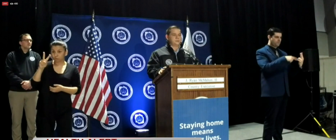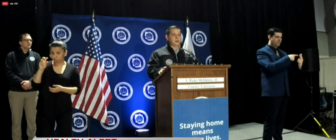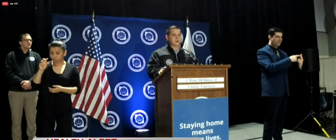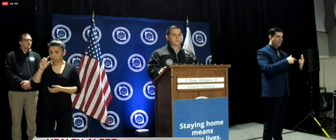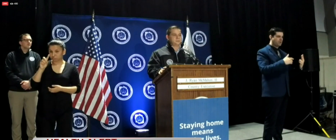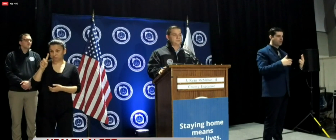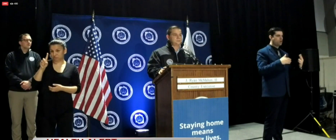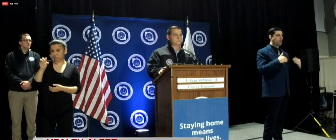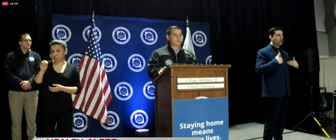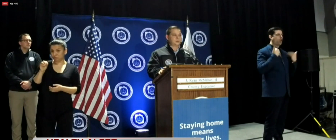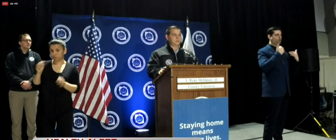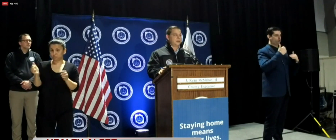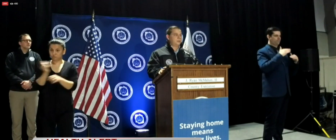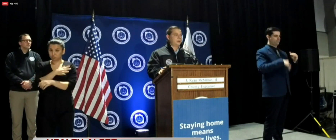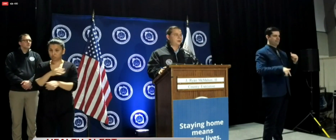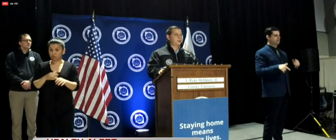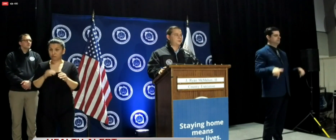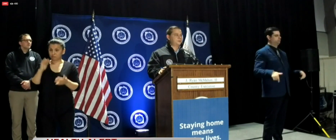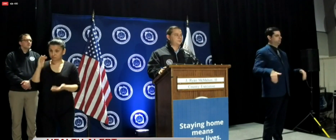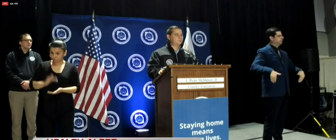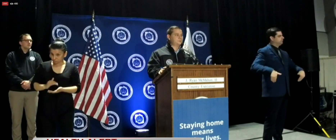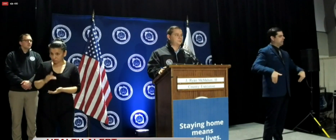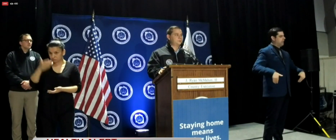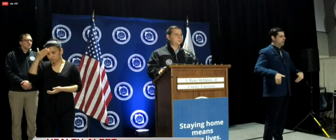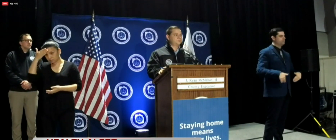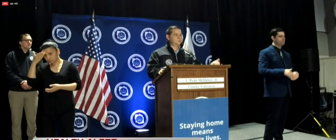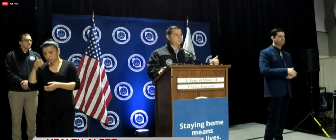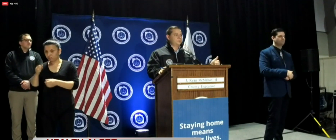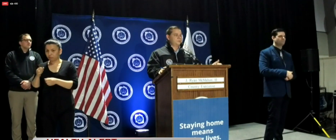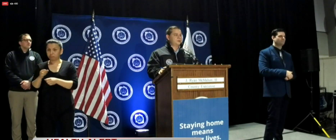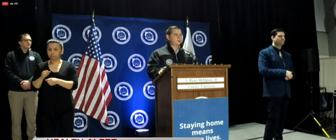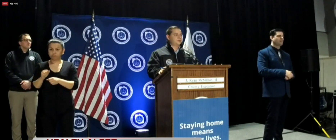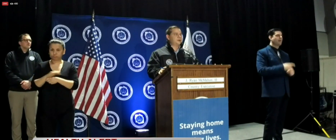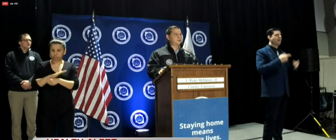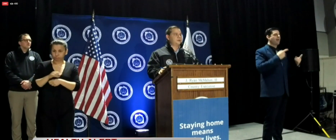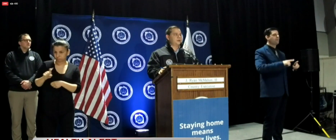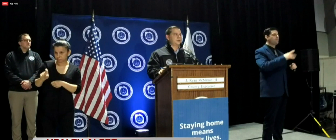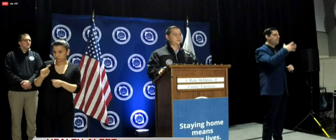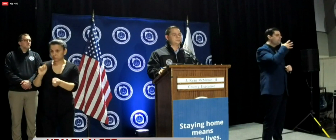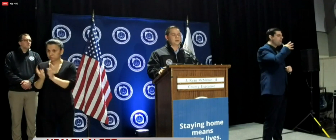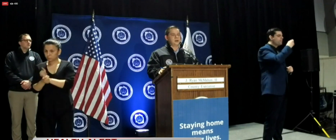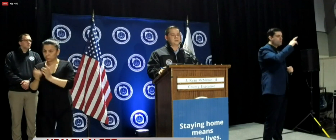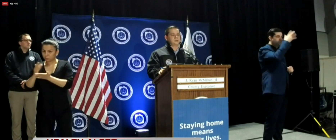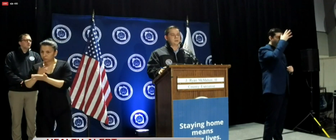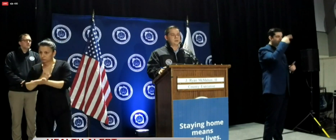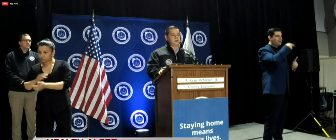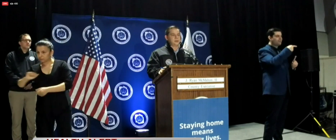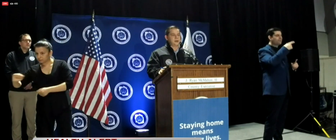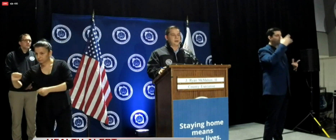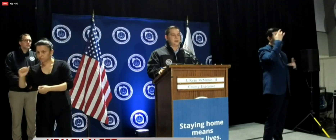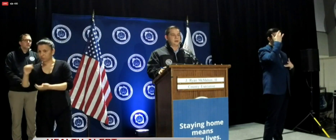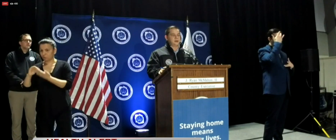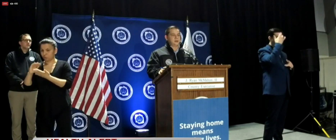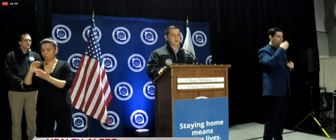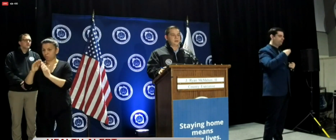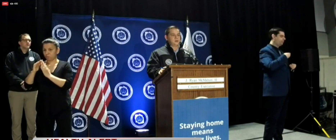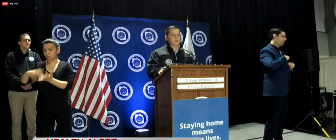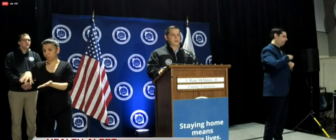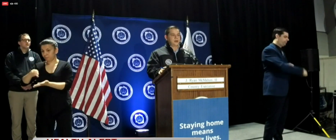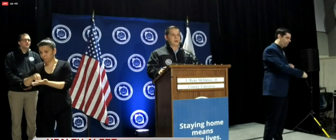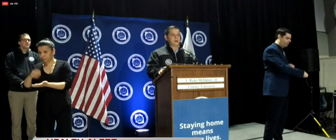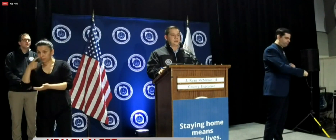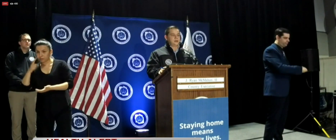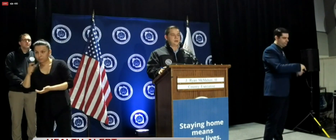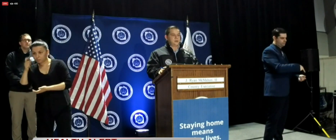right? So mom or dad gets it. Eventually, the kid's going to get it. And then